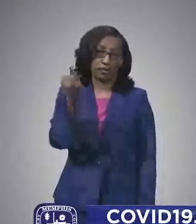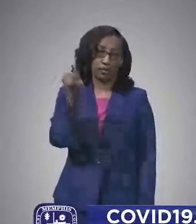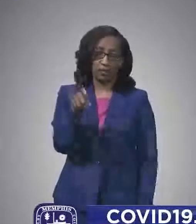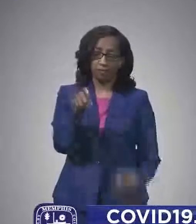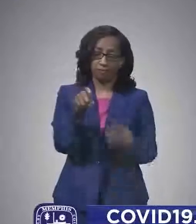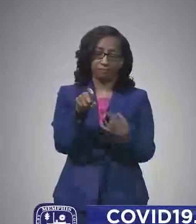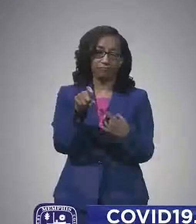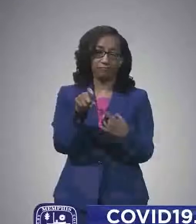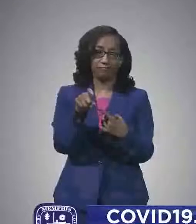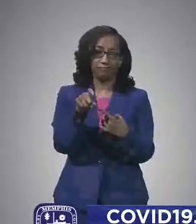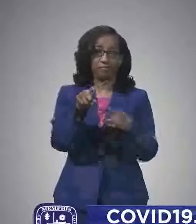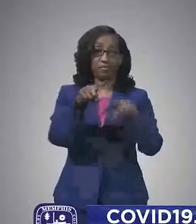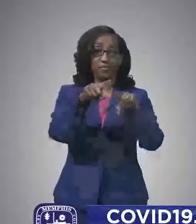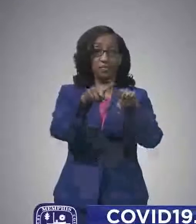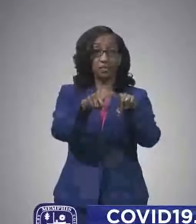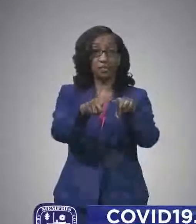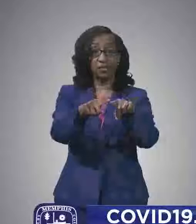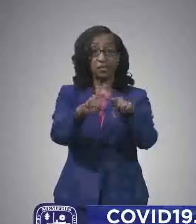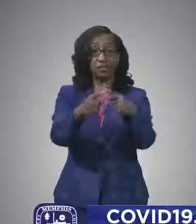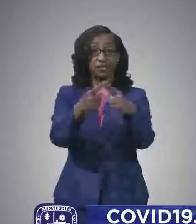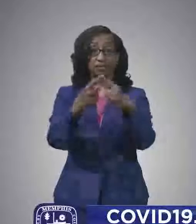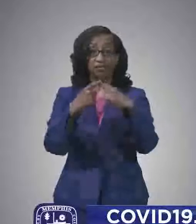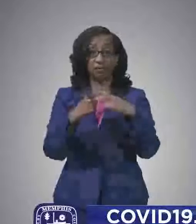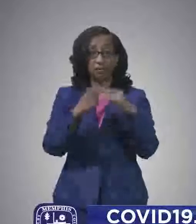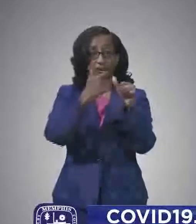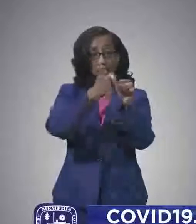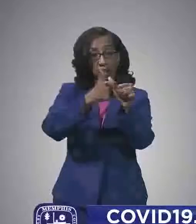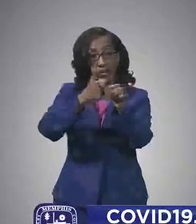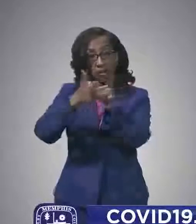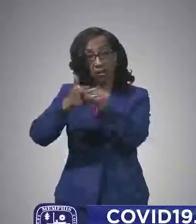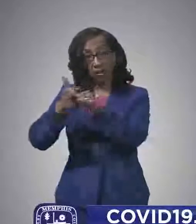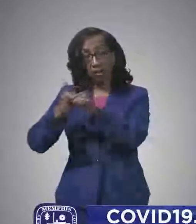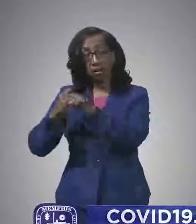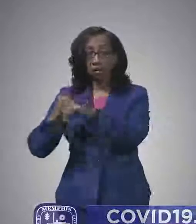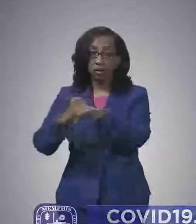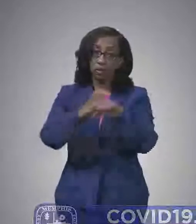each person to do their part to protect the health of